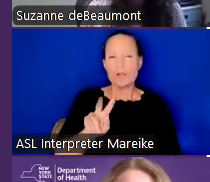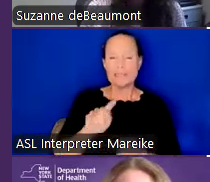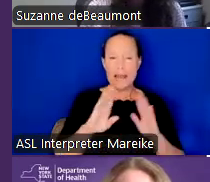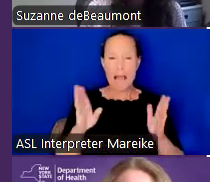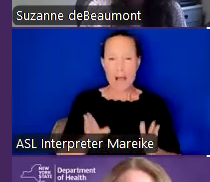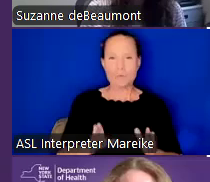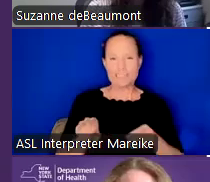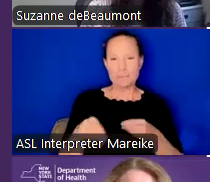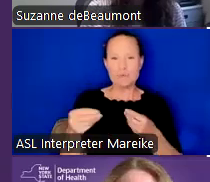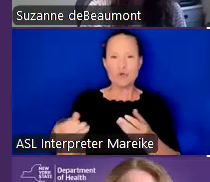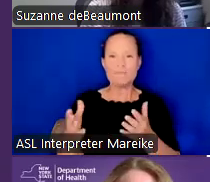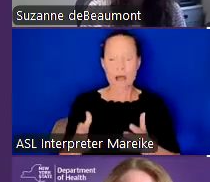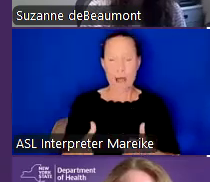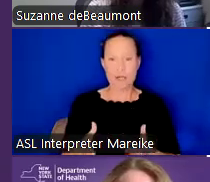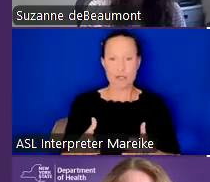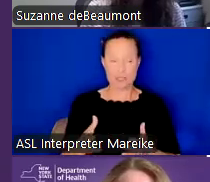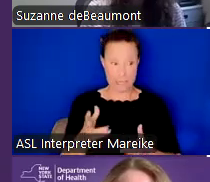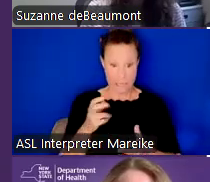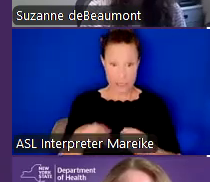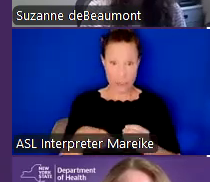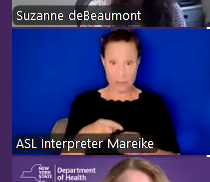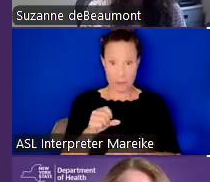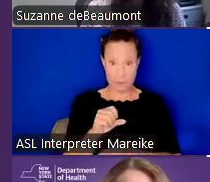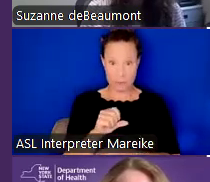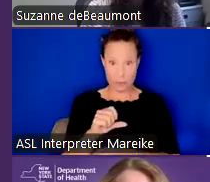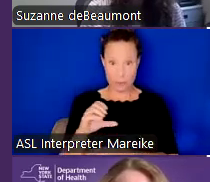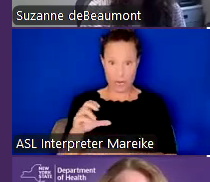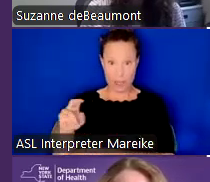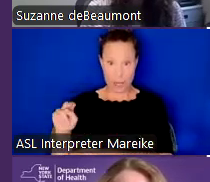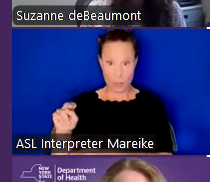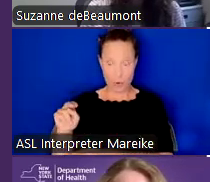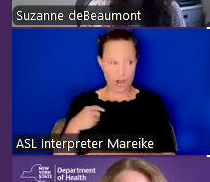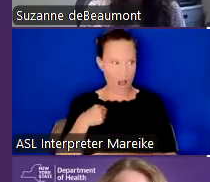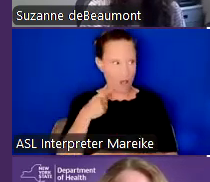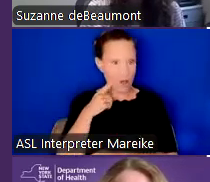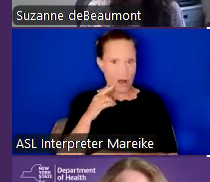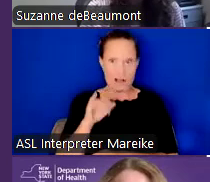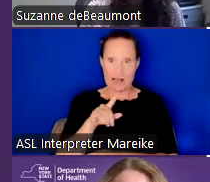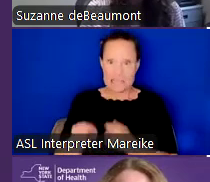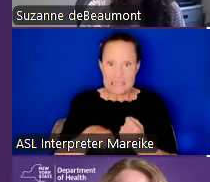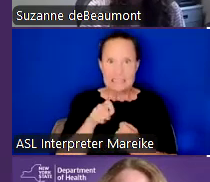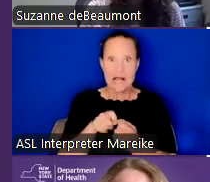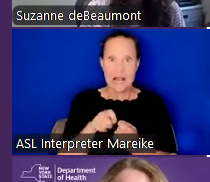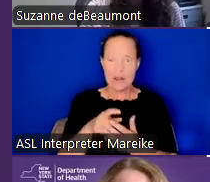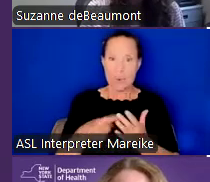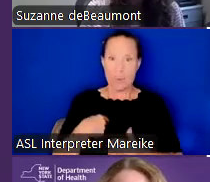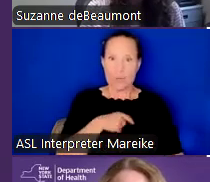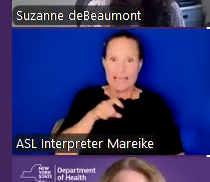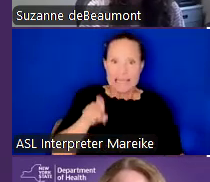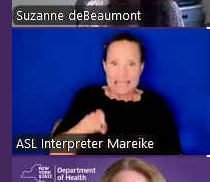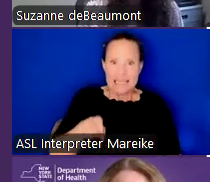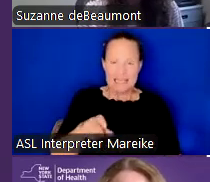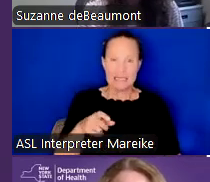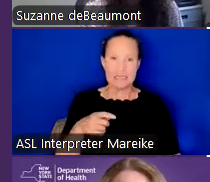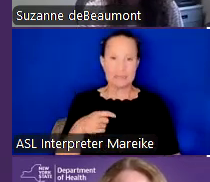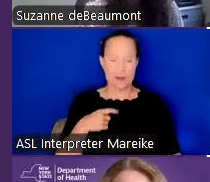say, hearing about the social care network, all I could think is this is exactly what we need. So I'm very pleased that